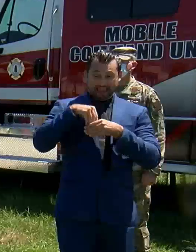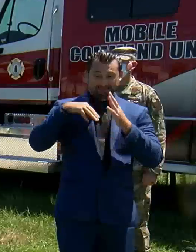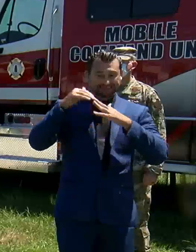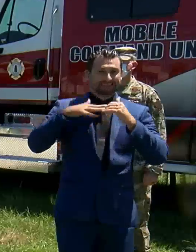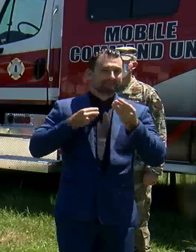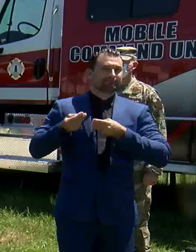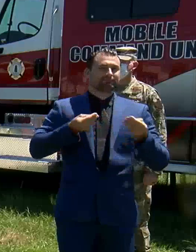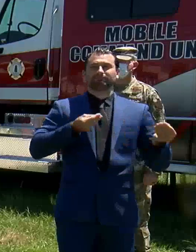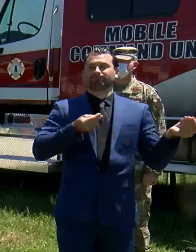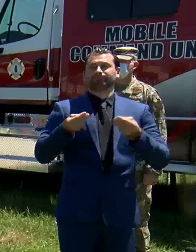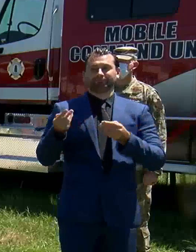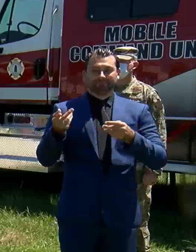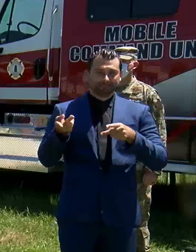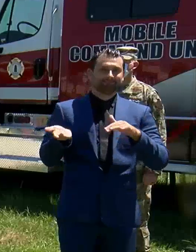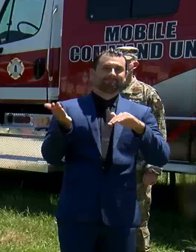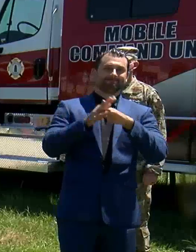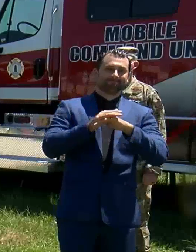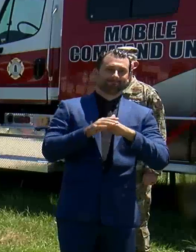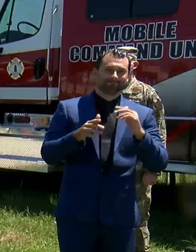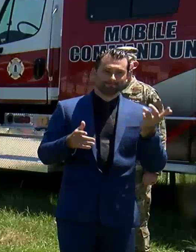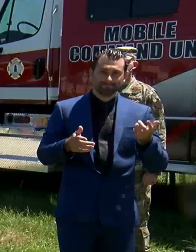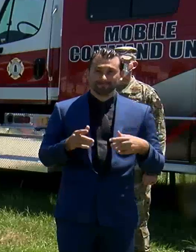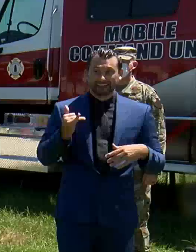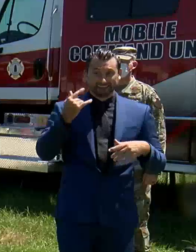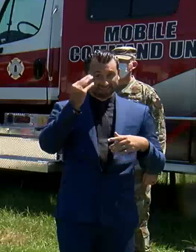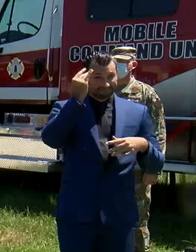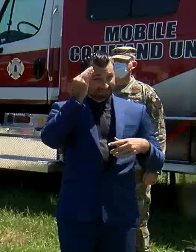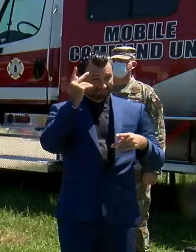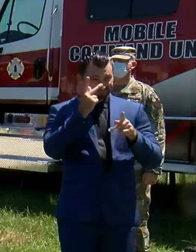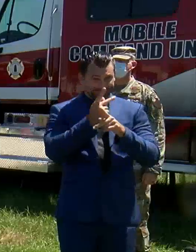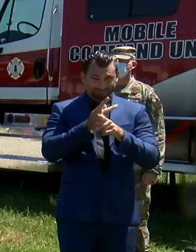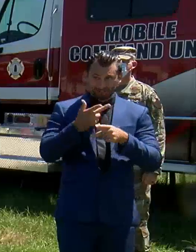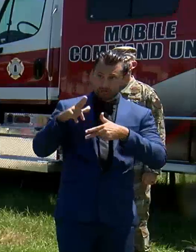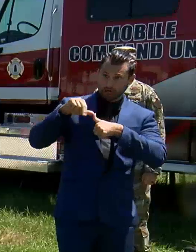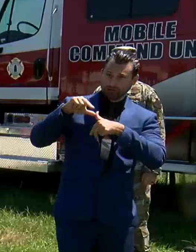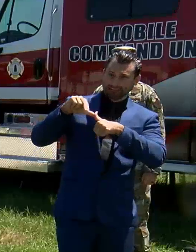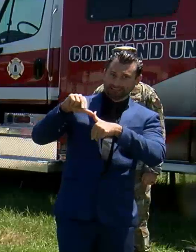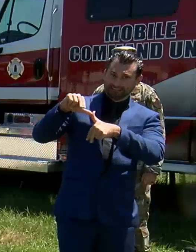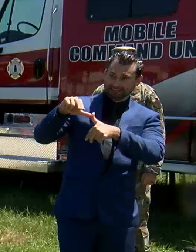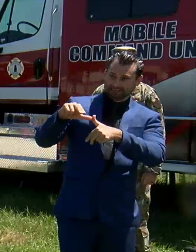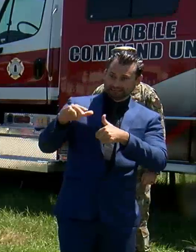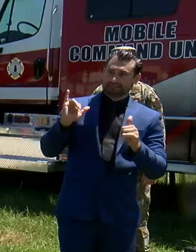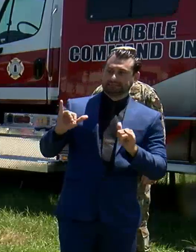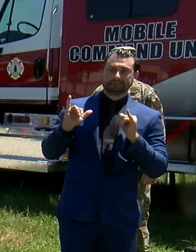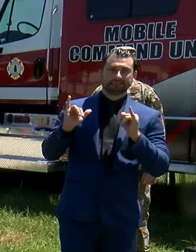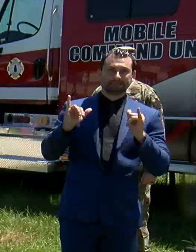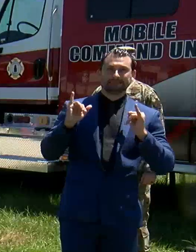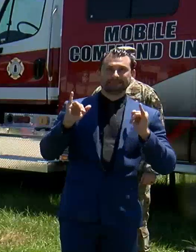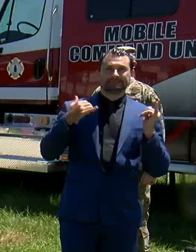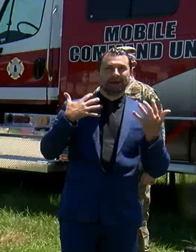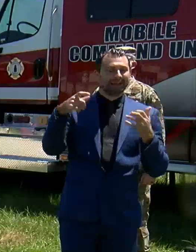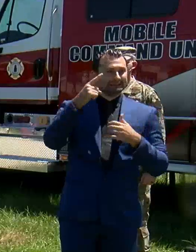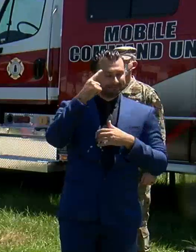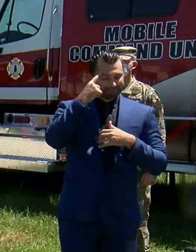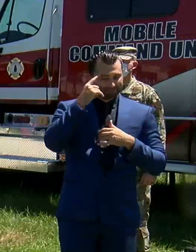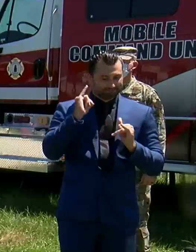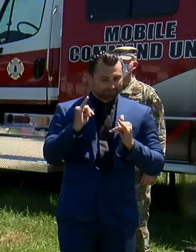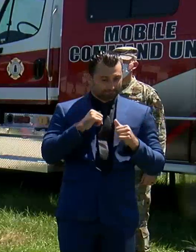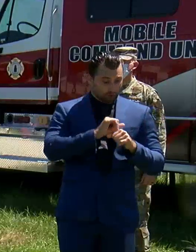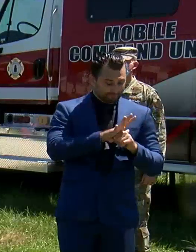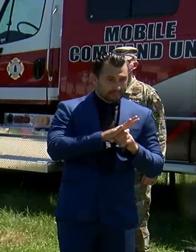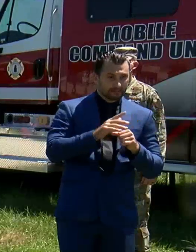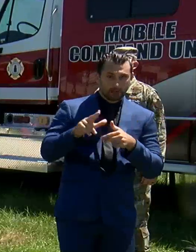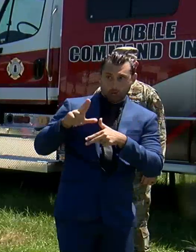that in mind. I mean, if you pile people into a place under normal circumstances, that may be fine, but that would potentially allow